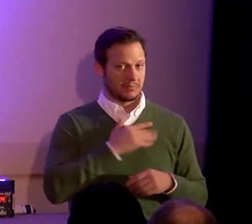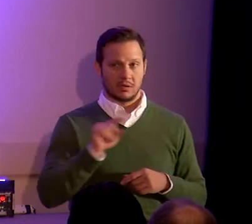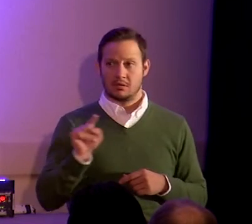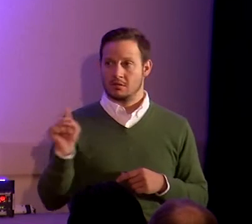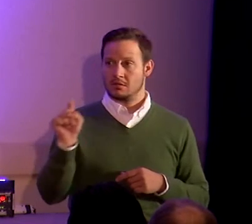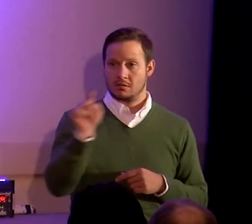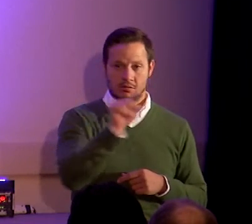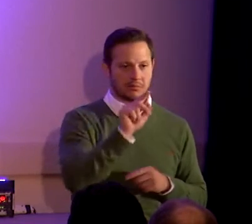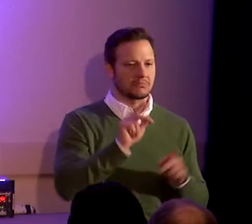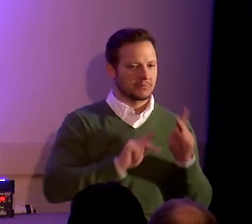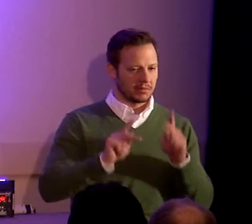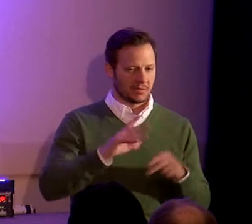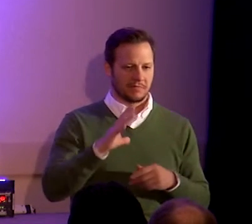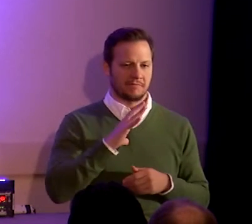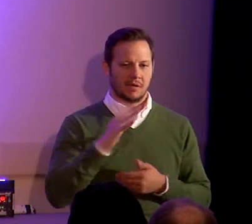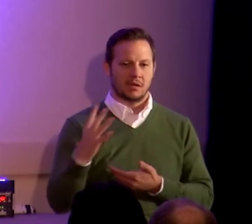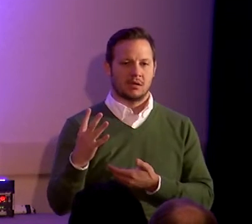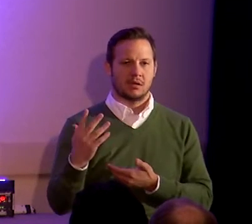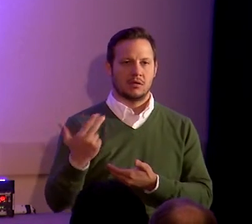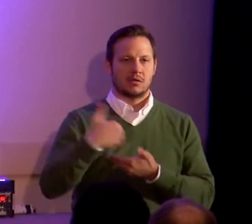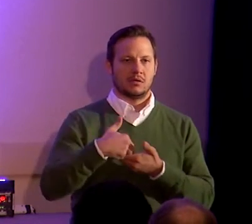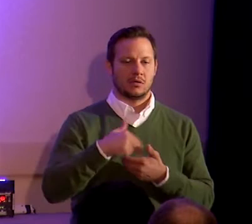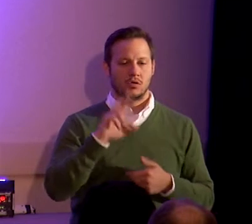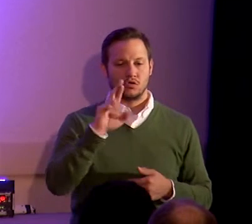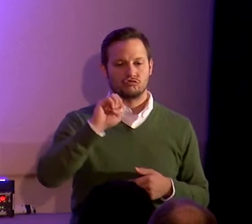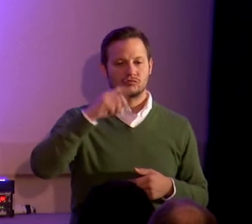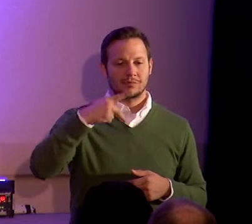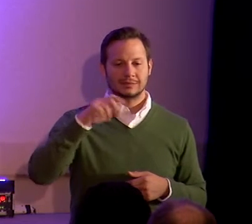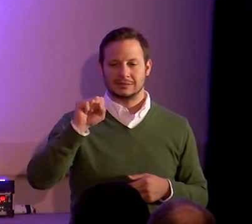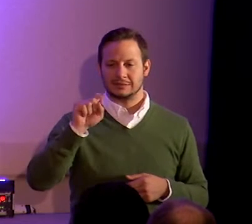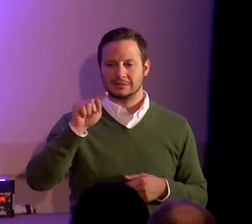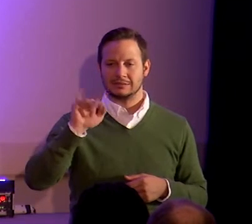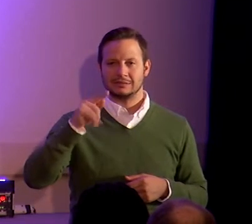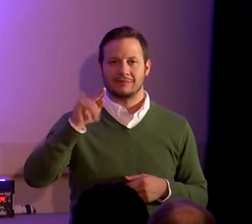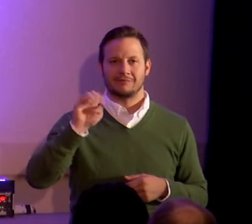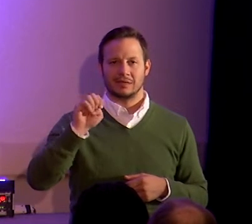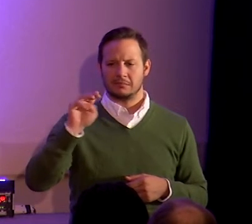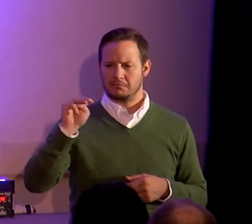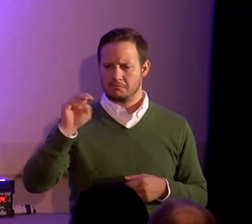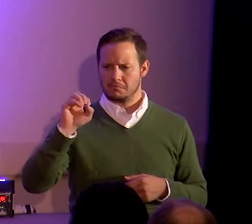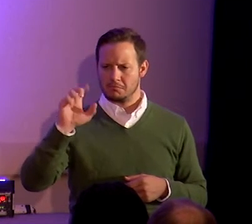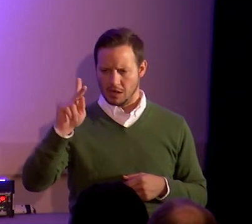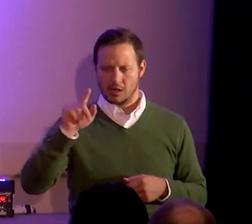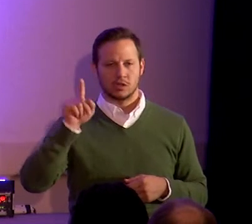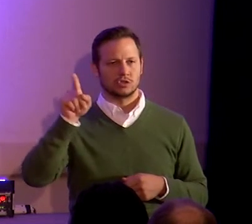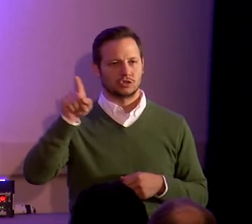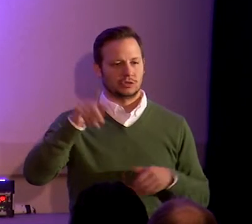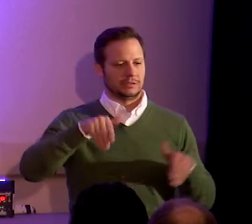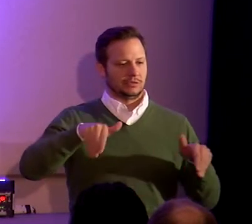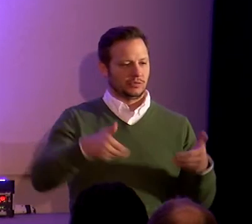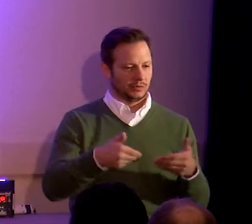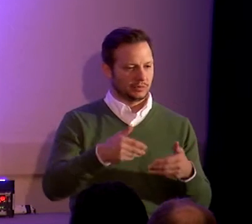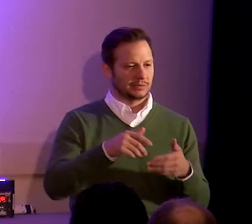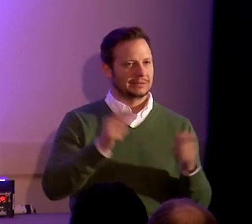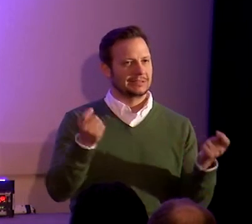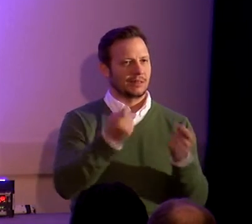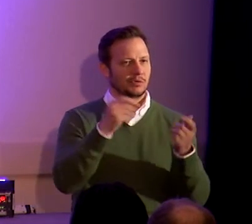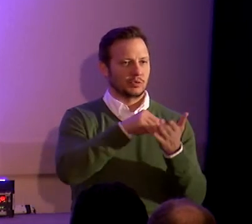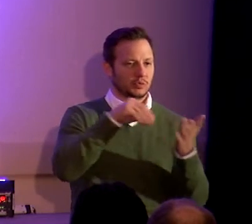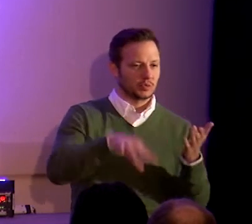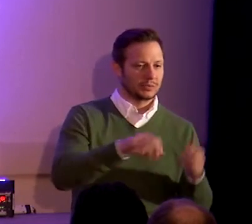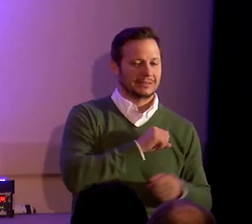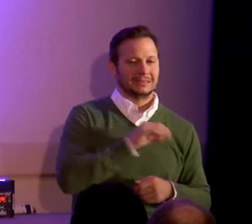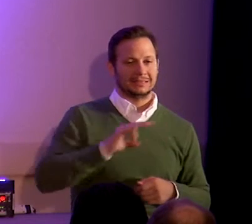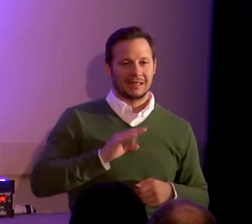my colleagues dipped their toes in the secular pool as well. Representative Stephanie Mock, took a point of personal privilege to introduce and celebrate students, staff, and